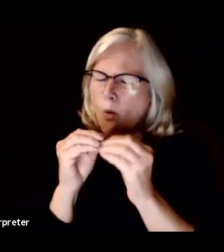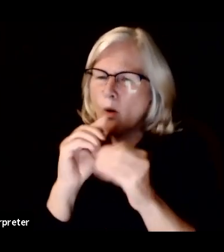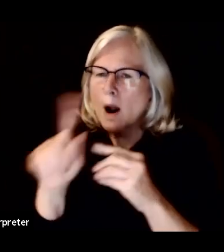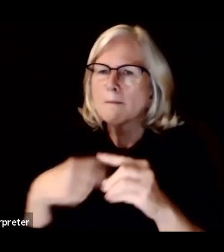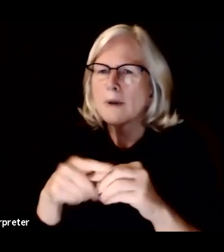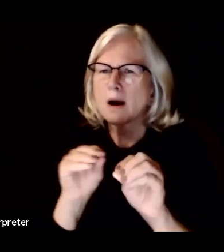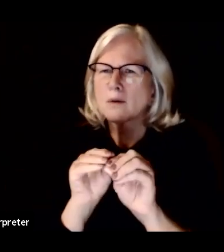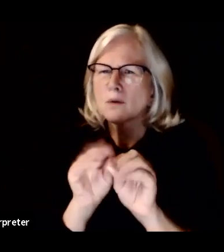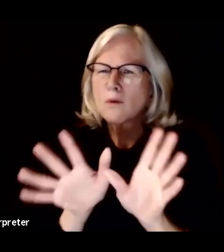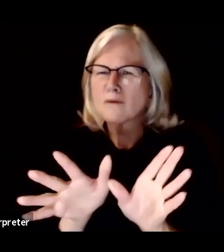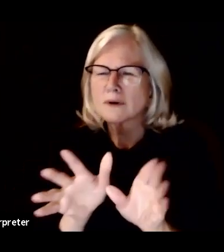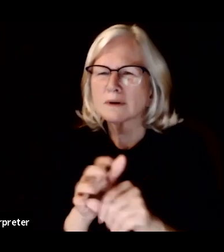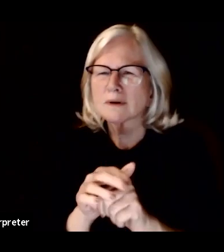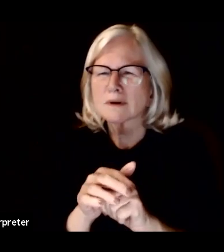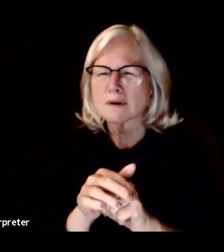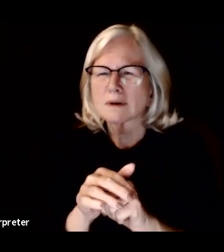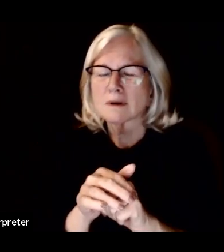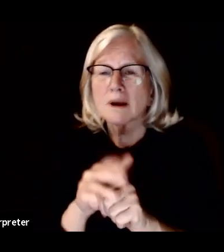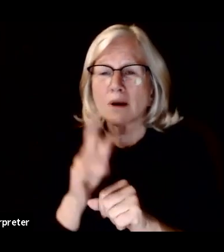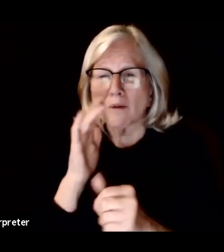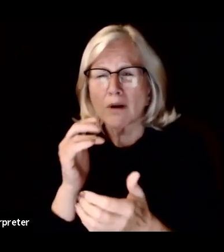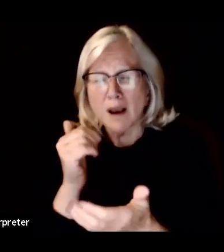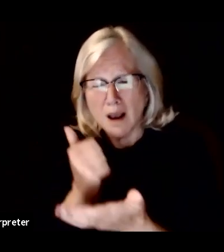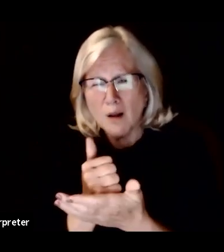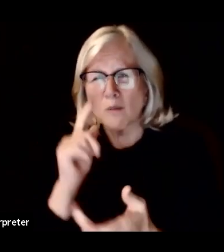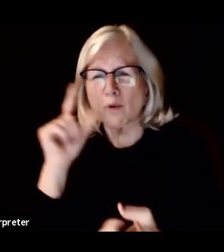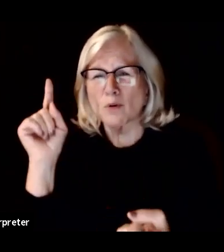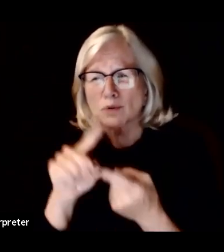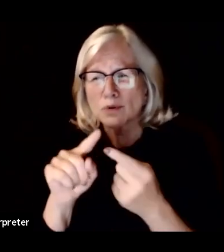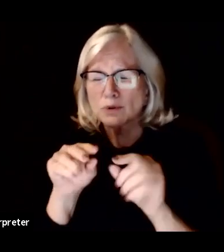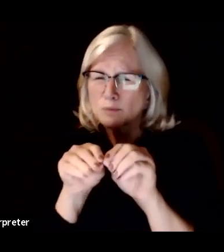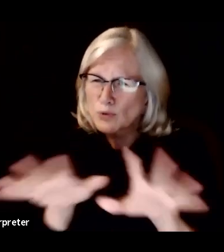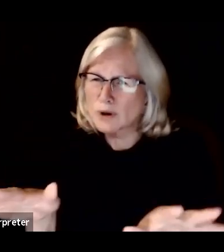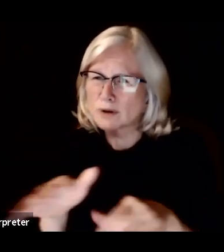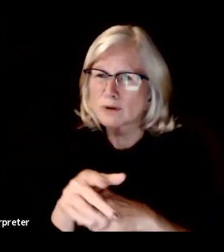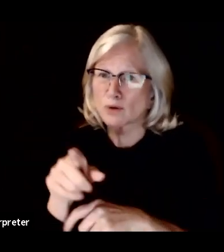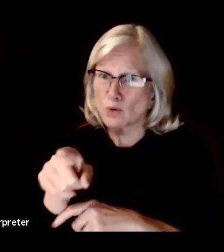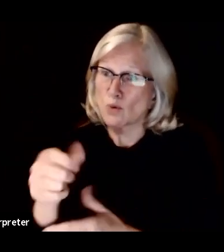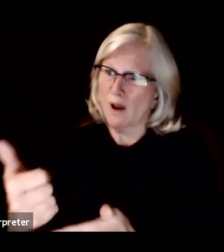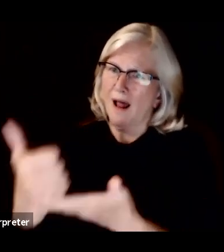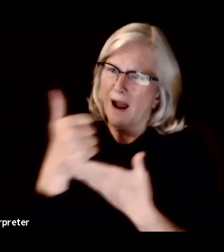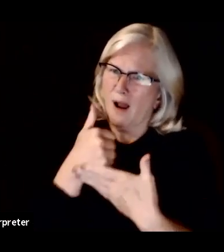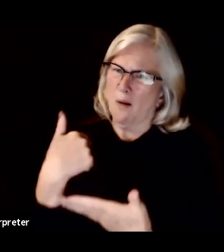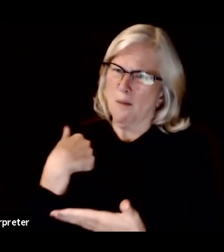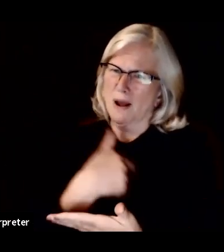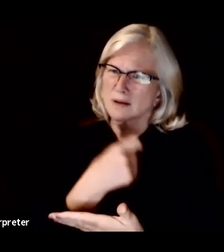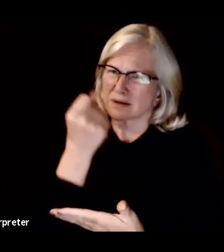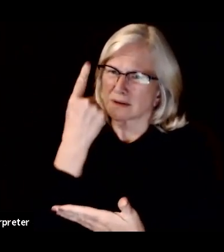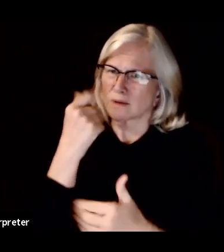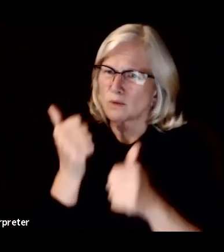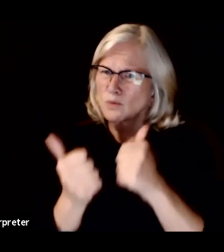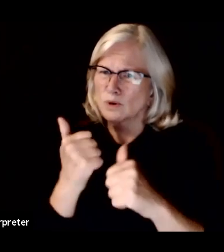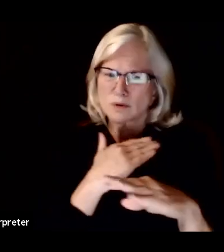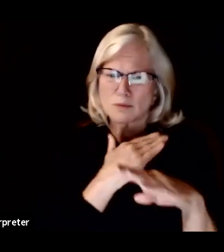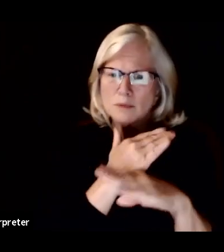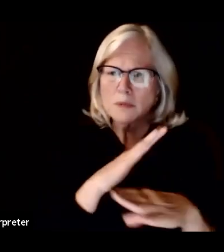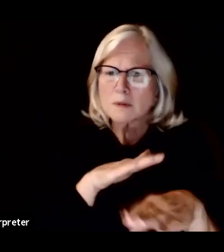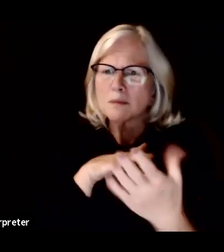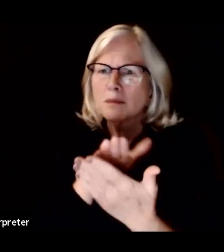of COVID-19 by helping us understand what prevention strategies and messages work best. And